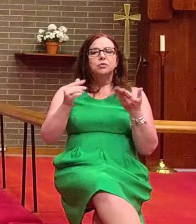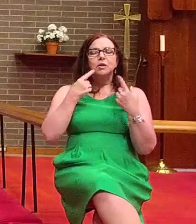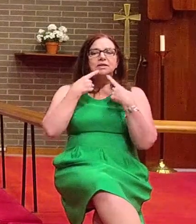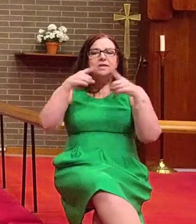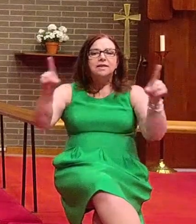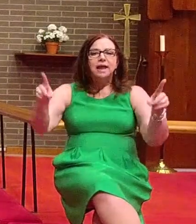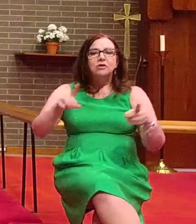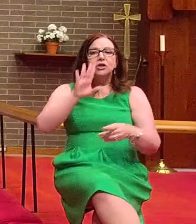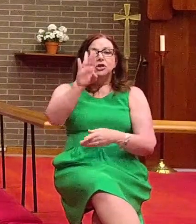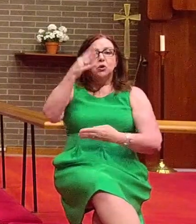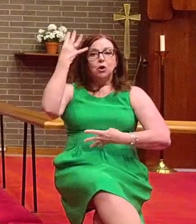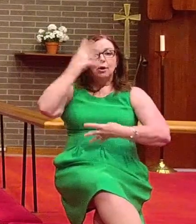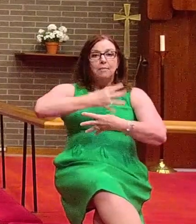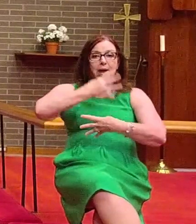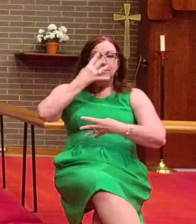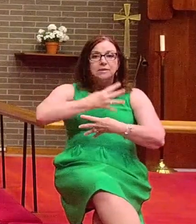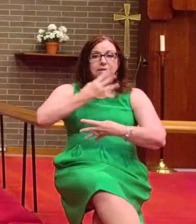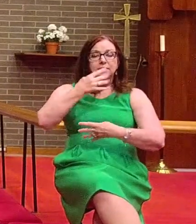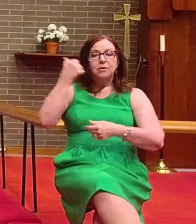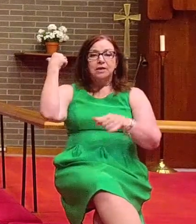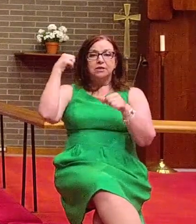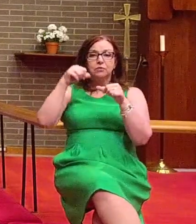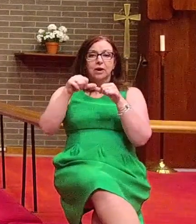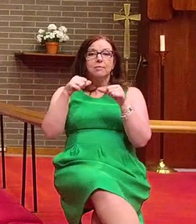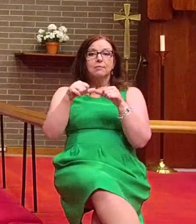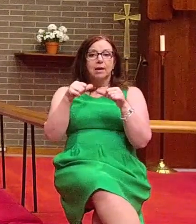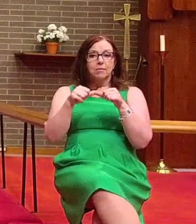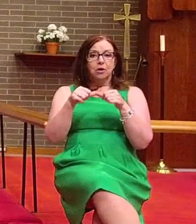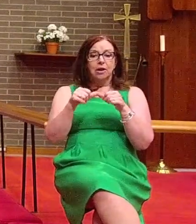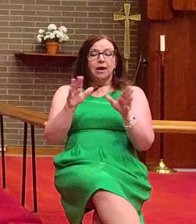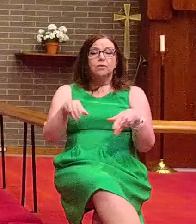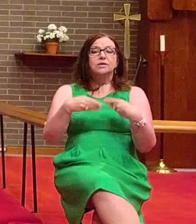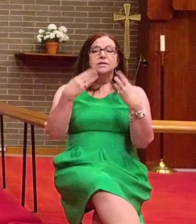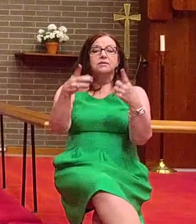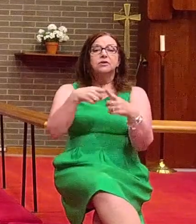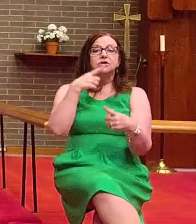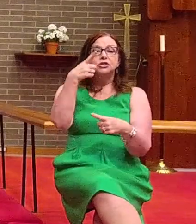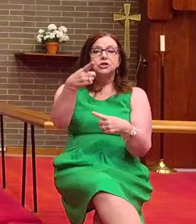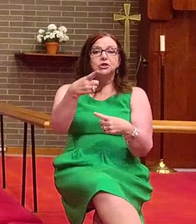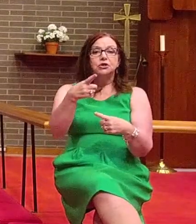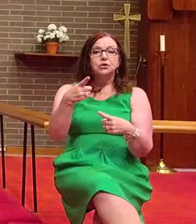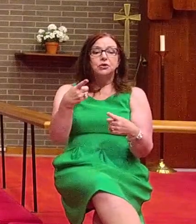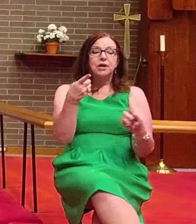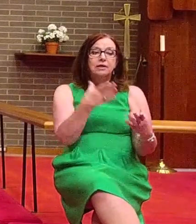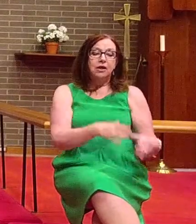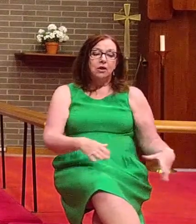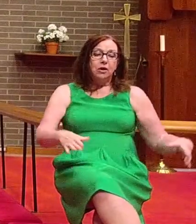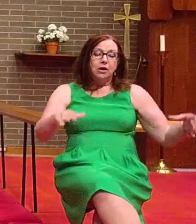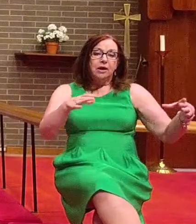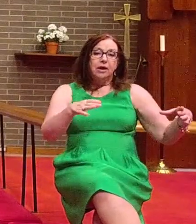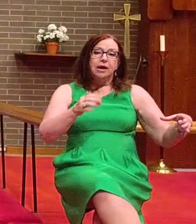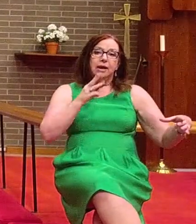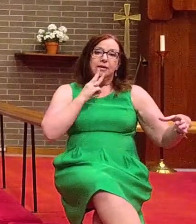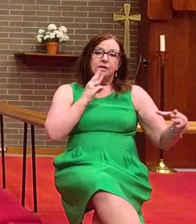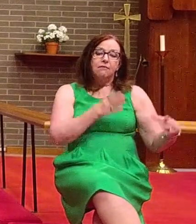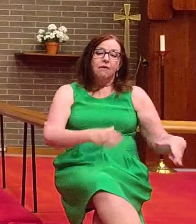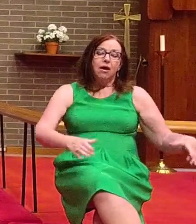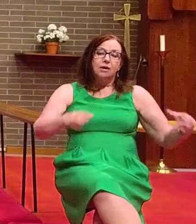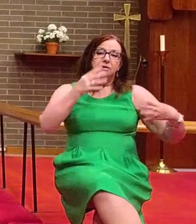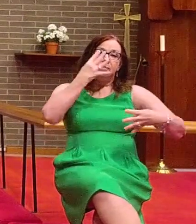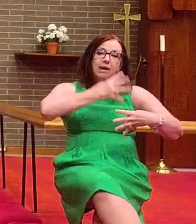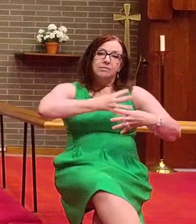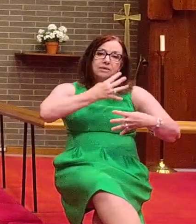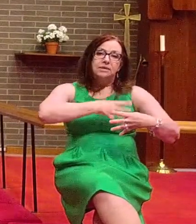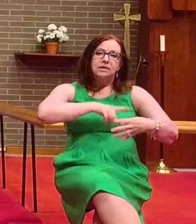Your baptism was remembered as it was delivered to you at the font. The promises of